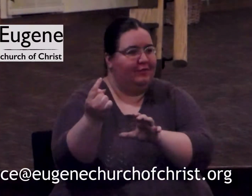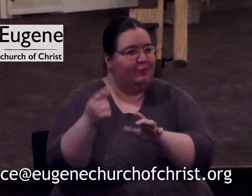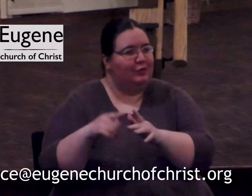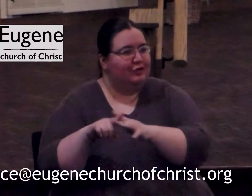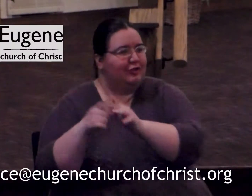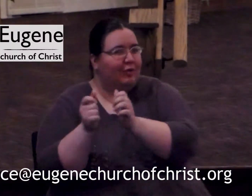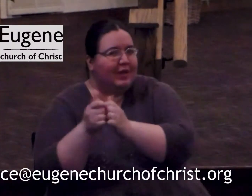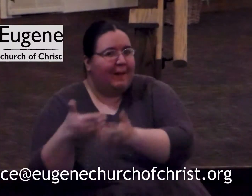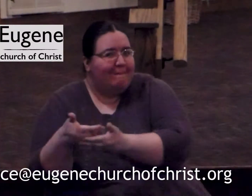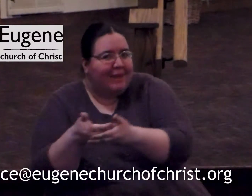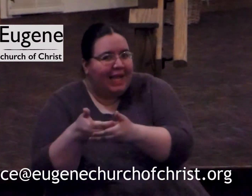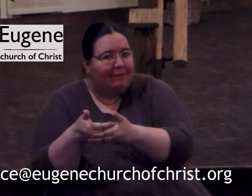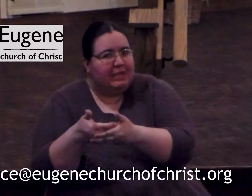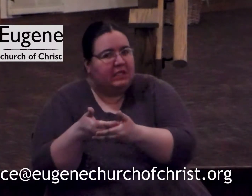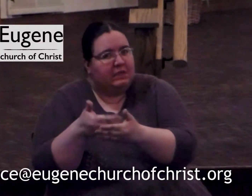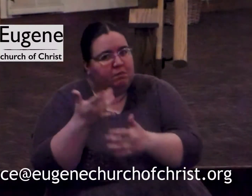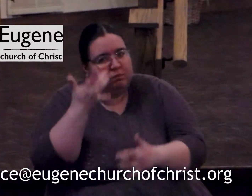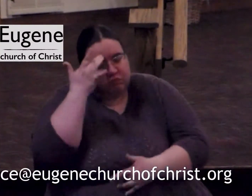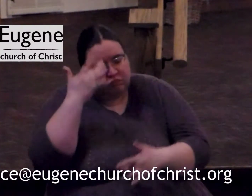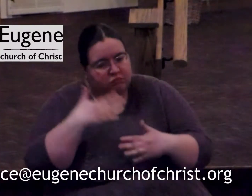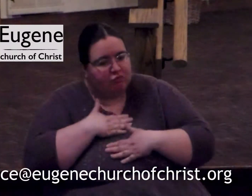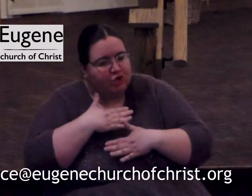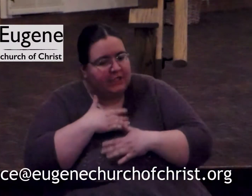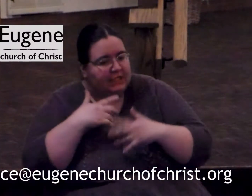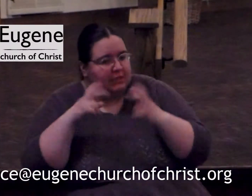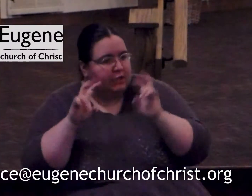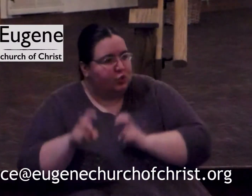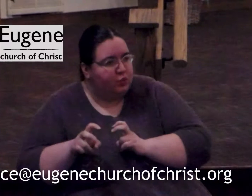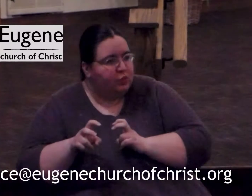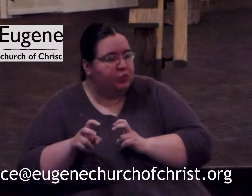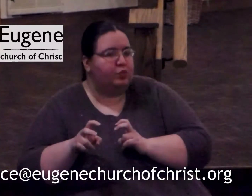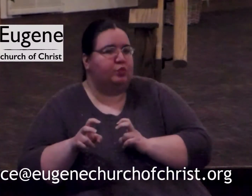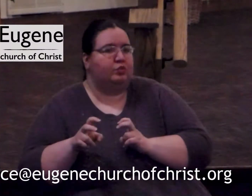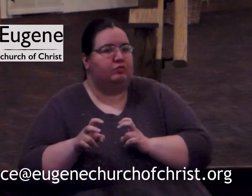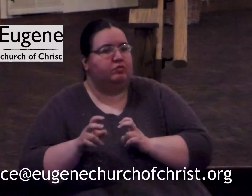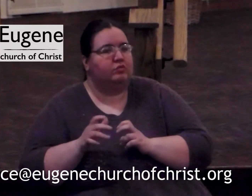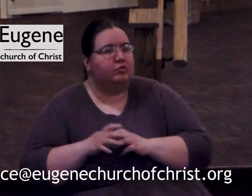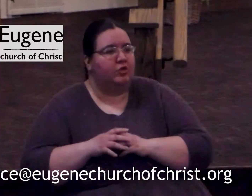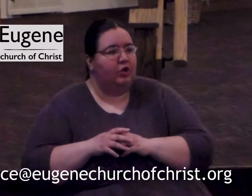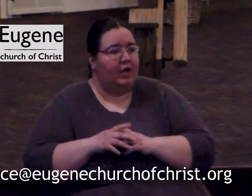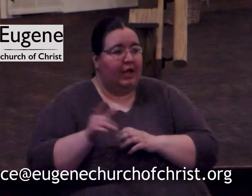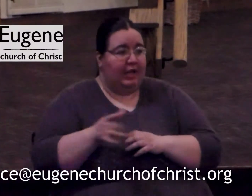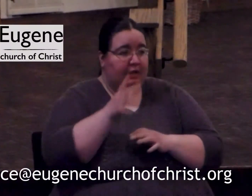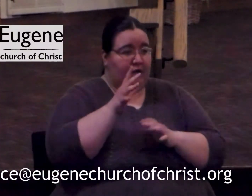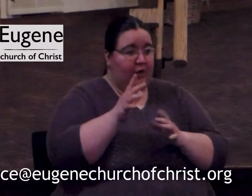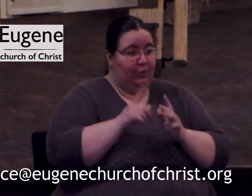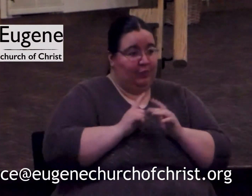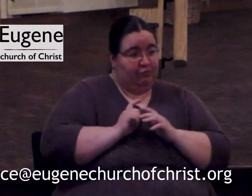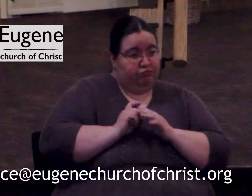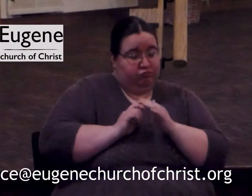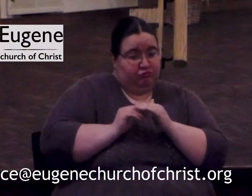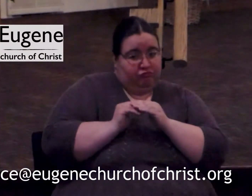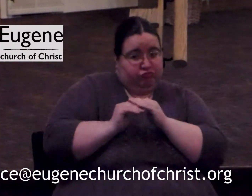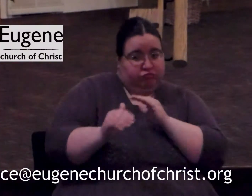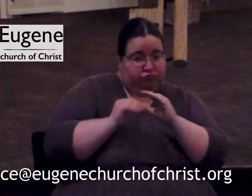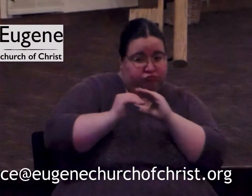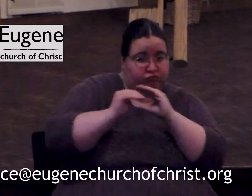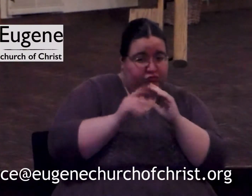mother who had been convinced by family members that she was not a good mother and she's about to have another child, and she just needed somebody to encourage her that she could be a